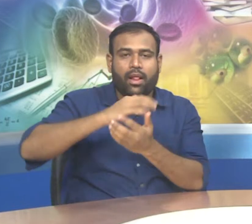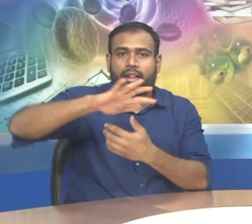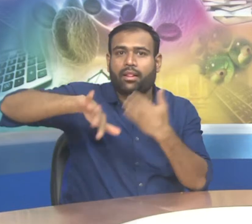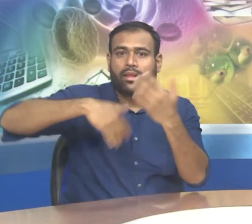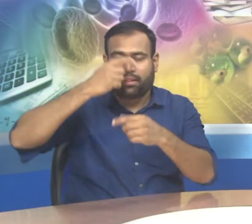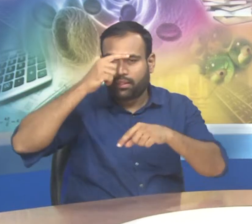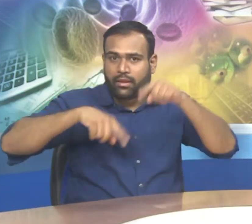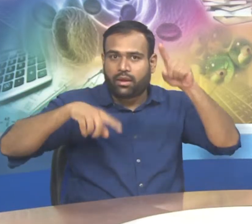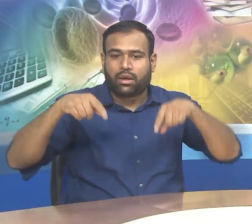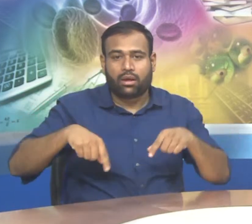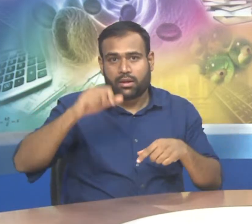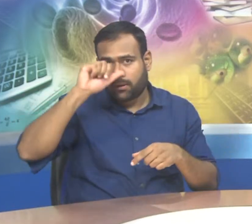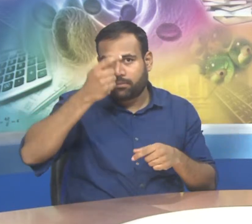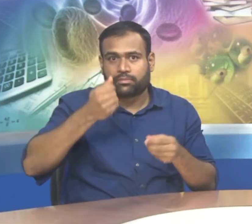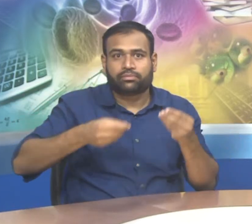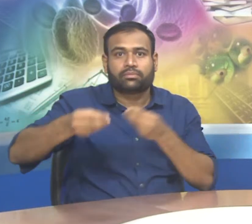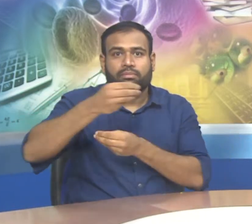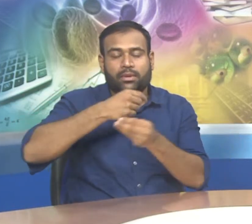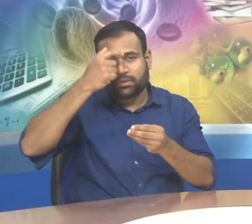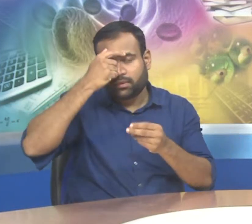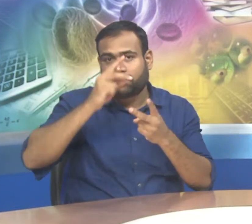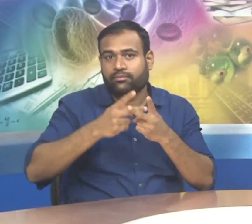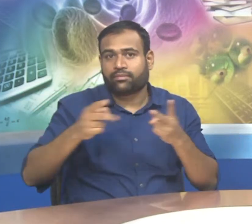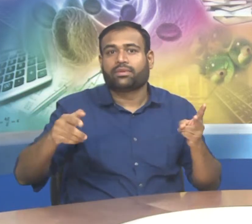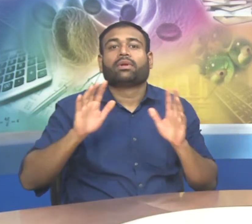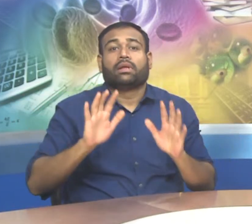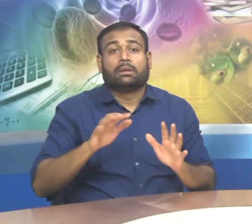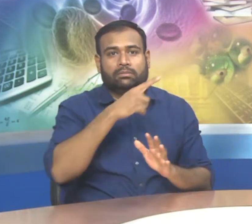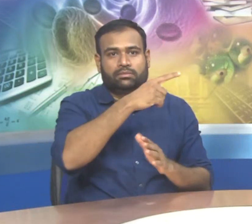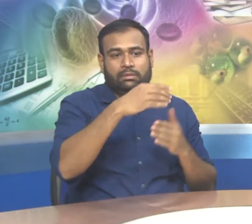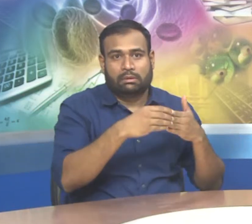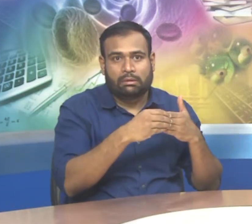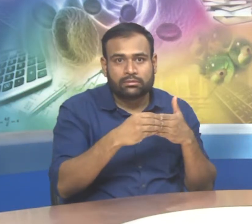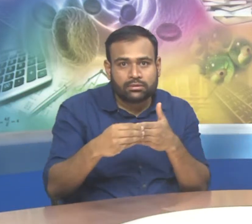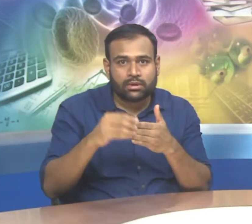RBI, the central bank, they guide and